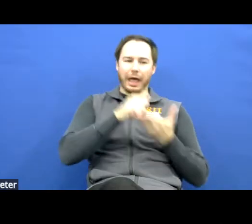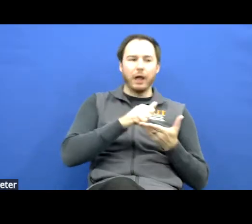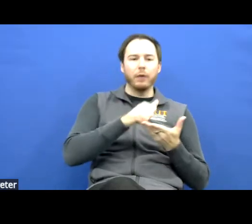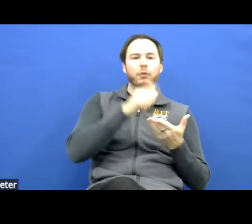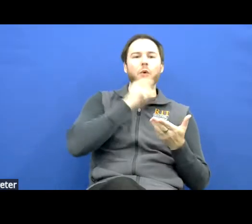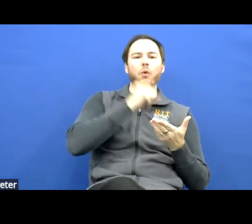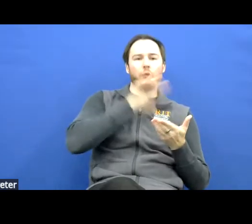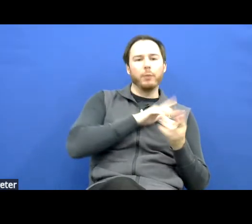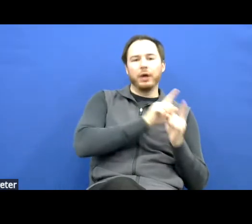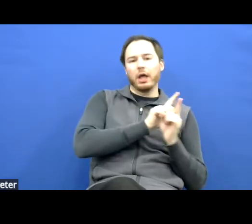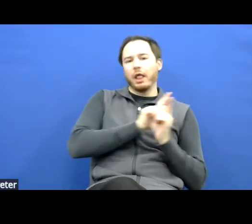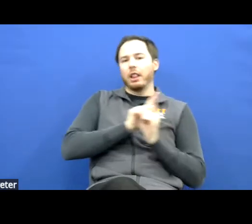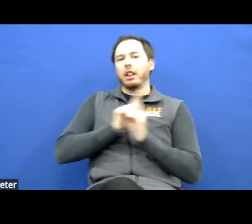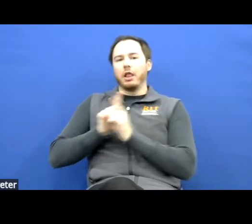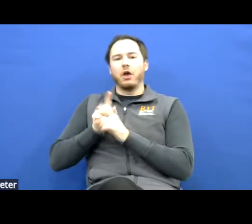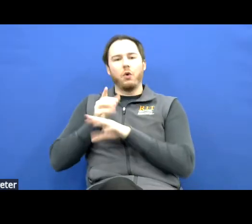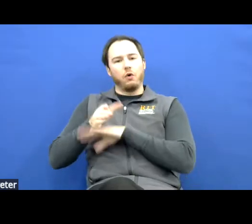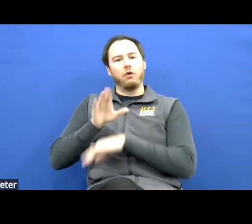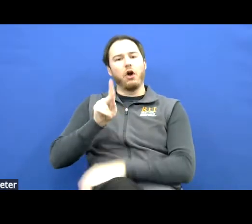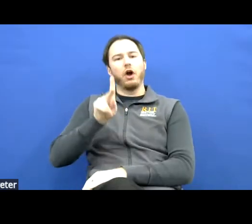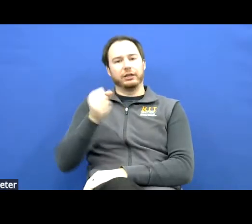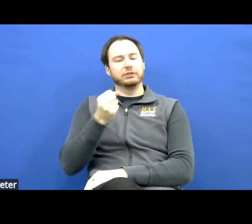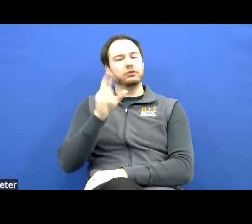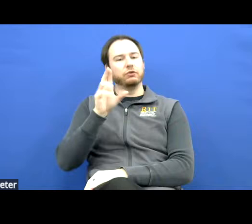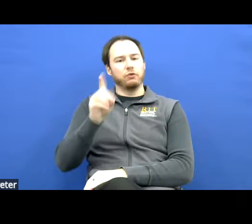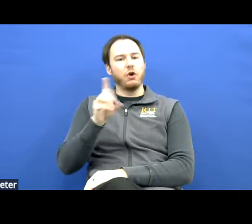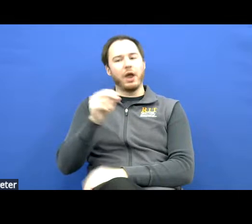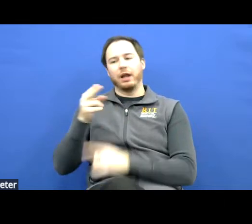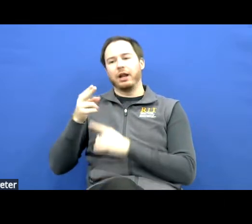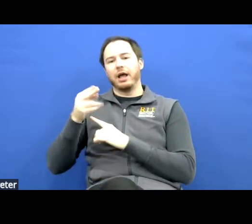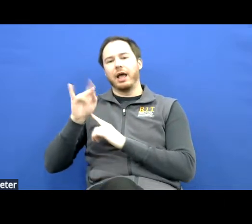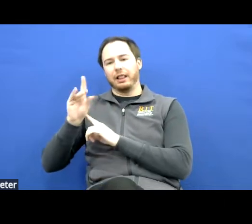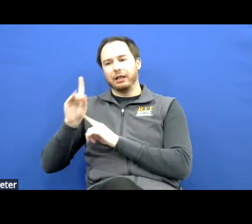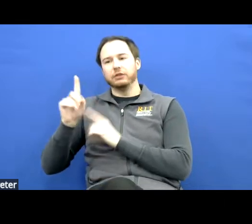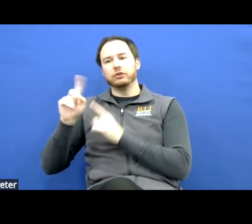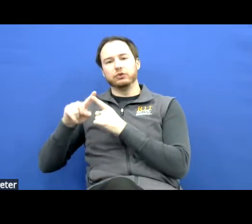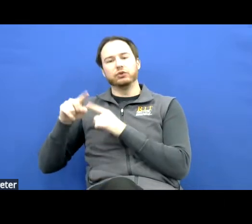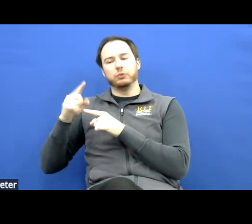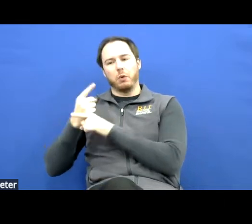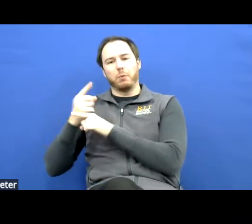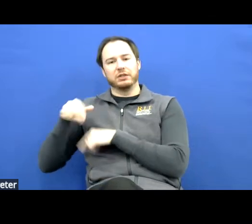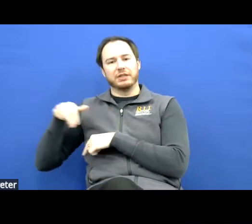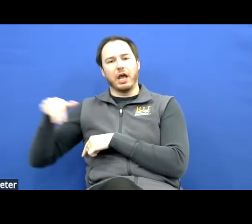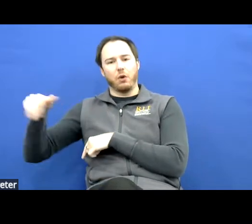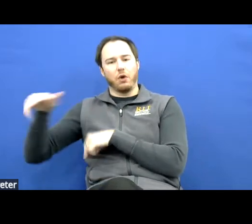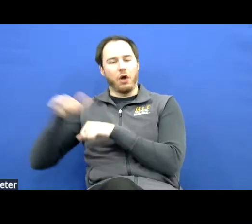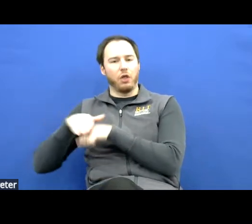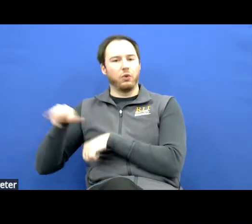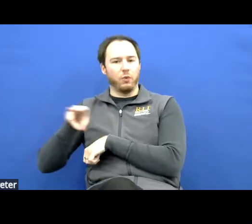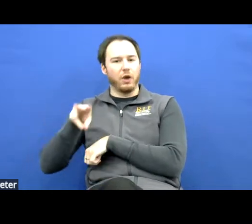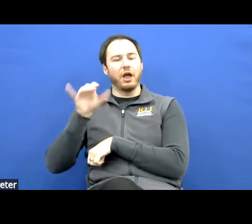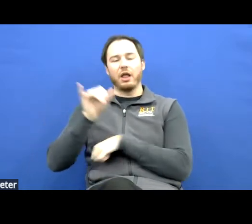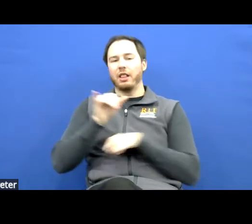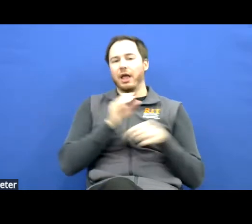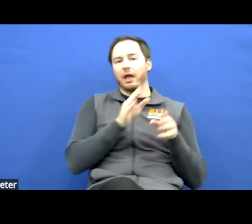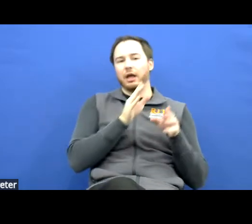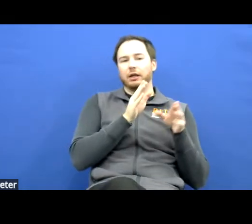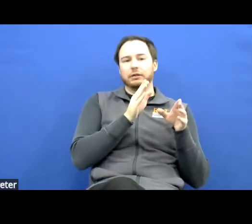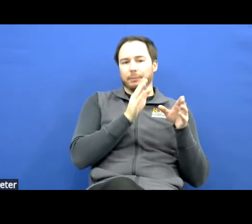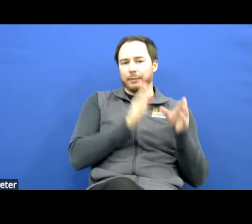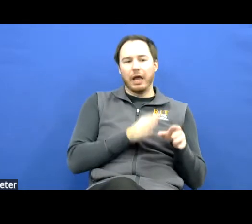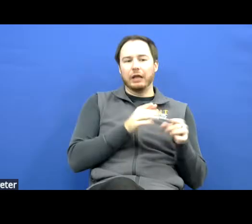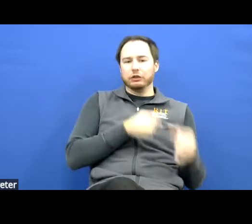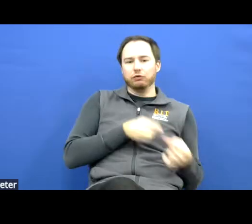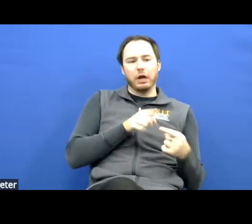elderly woman across both Calkins and across Highland to the sidewalk along the west side. The pedestrian was struggling to